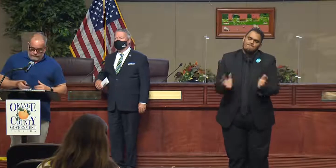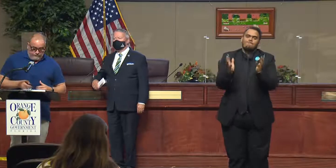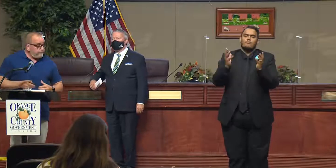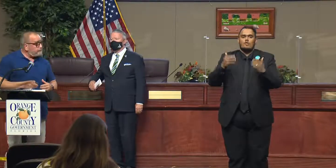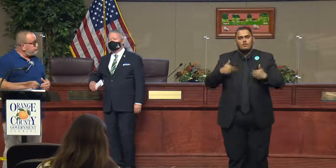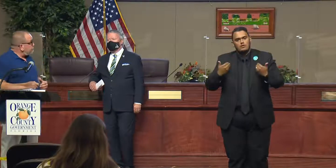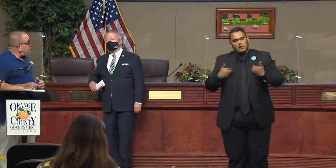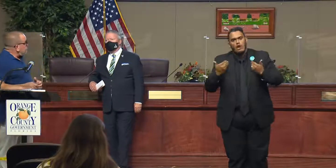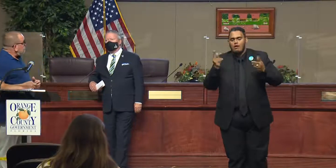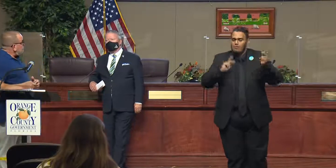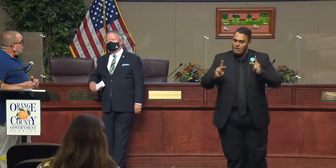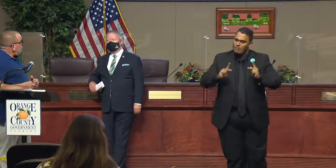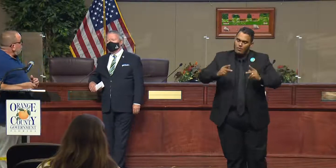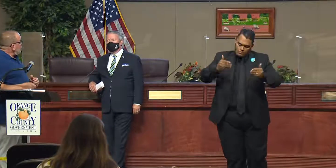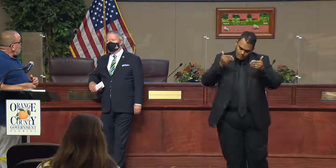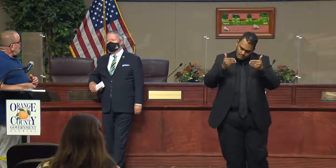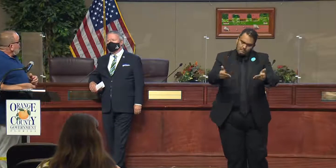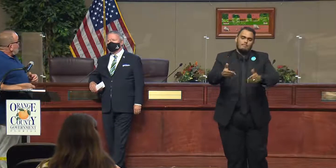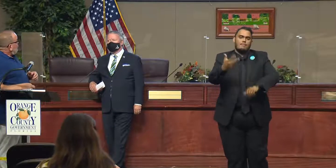vaccinated.